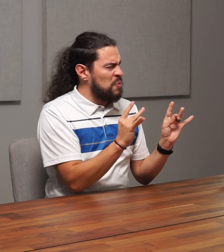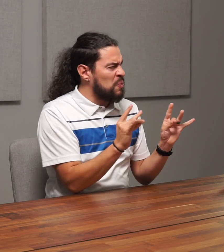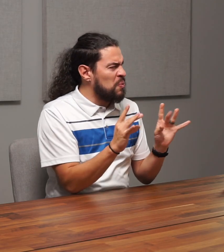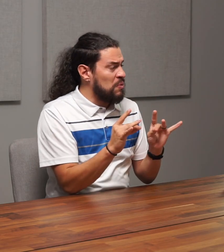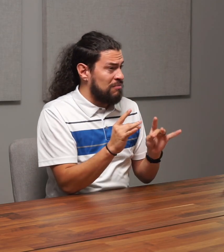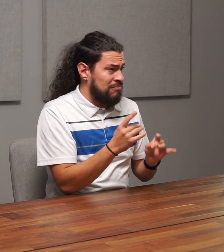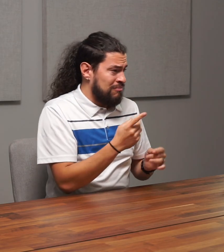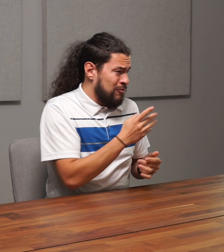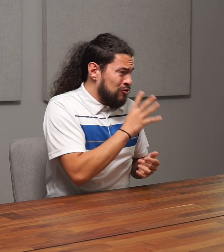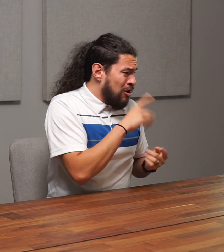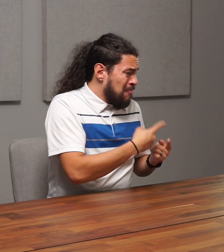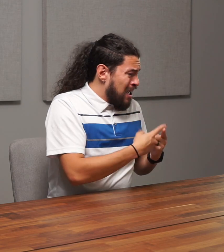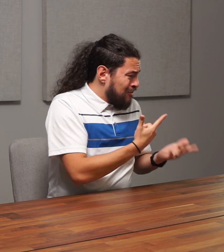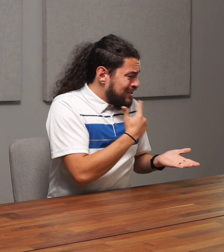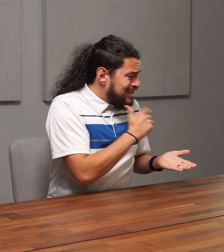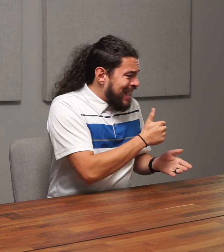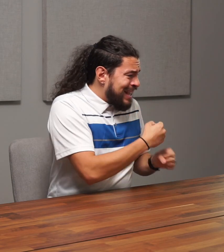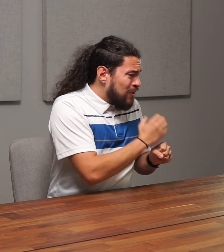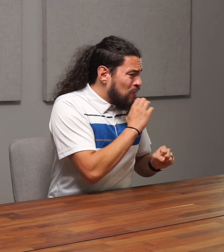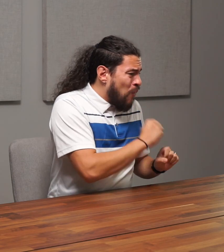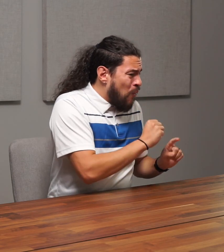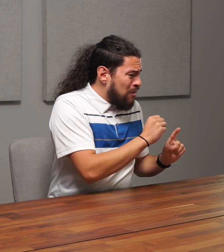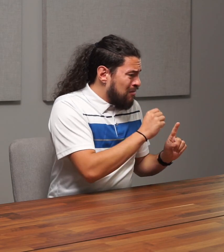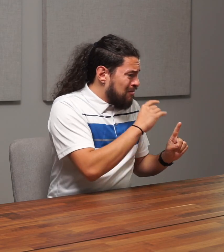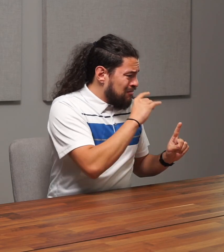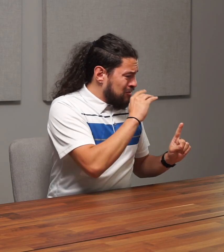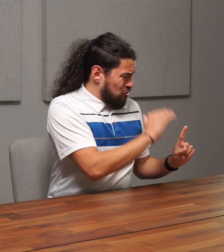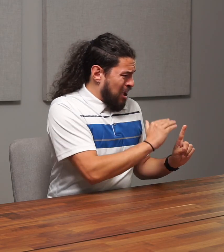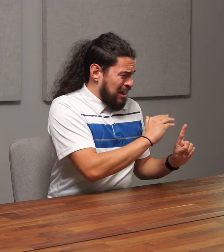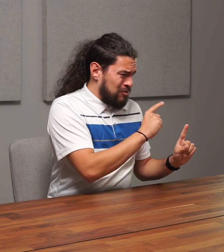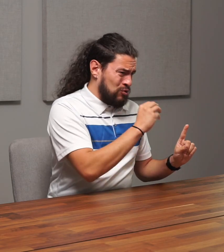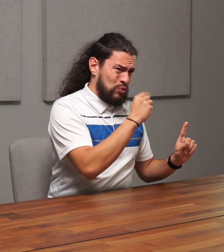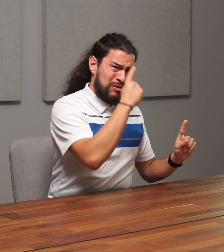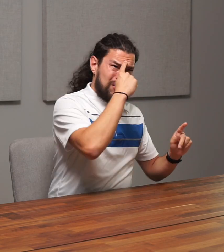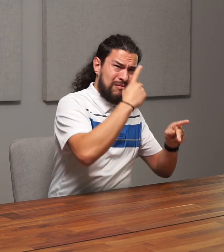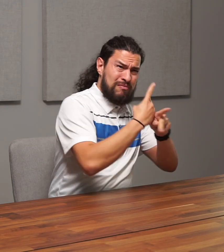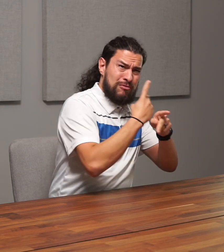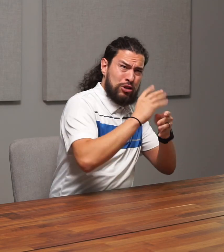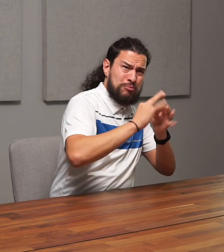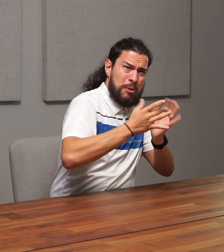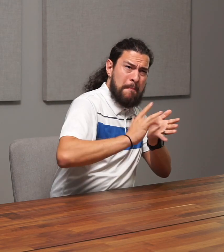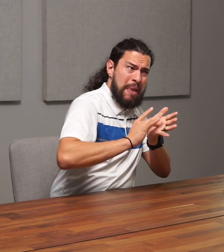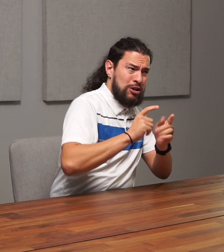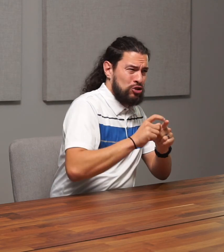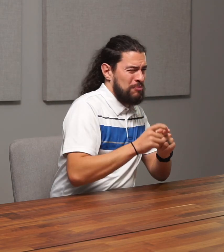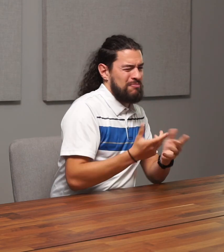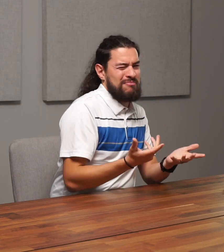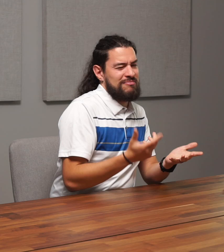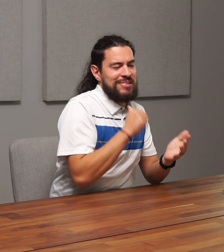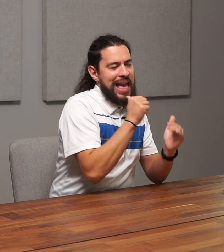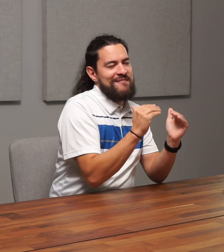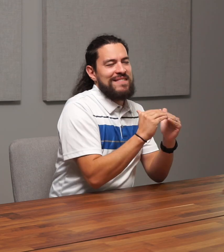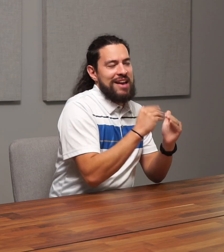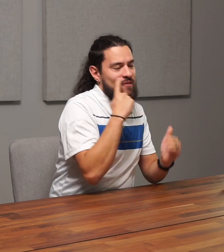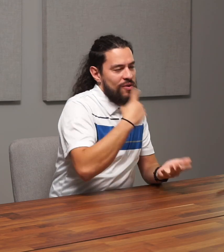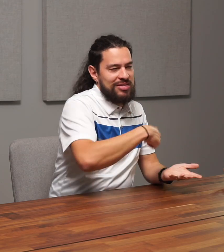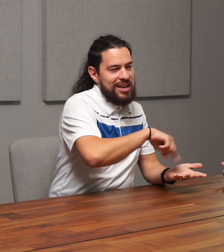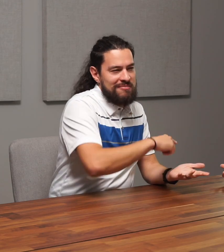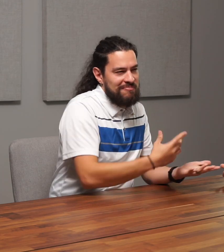that happened in the movie so if you think about it from the perspective